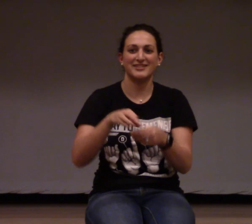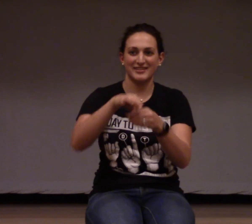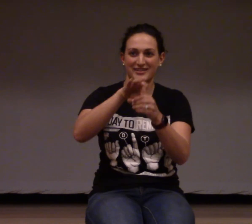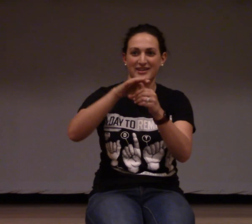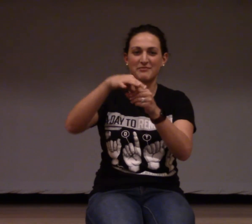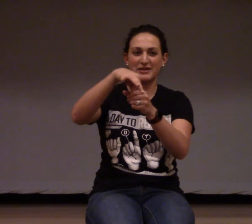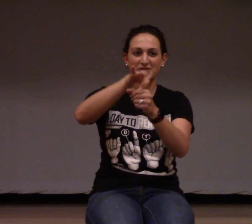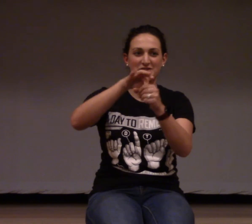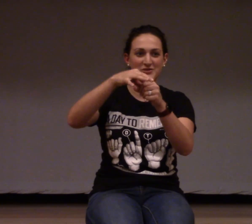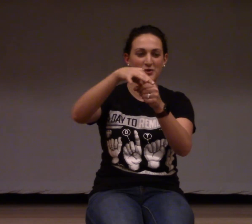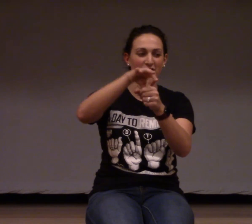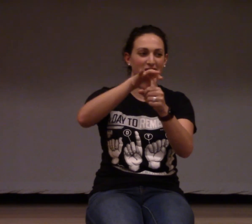Yep, make sure you swirl it.